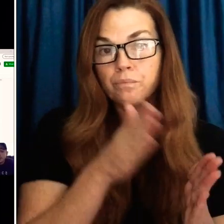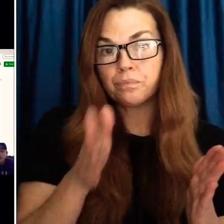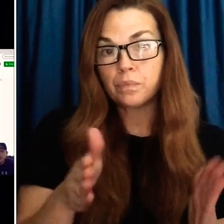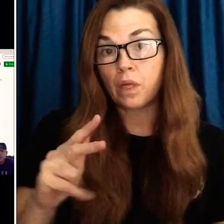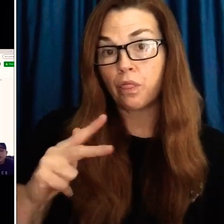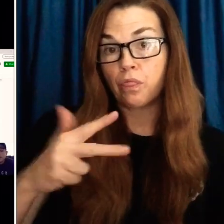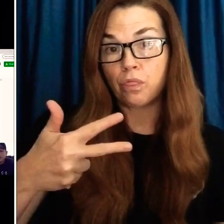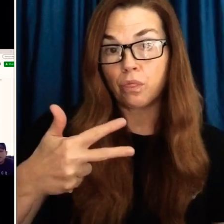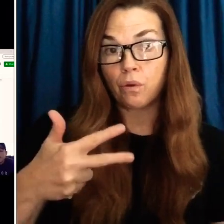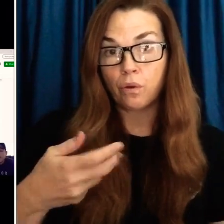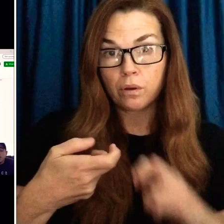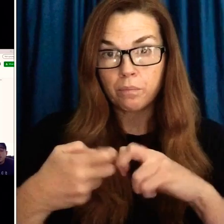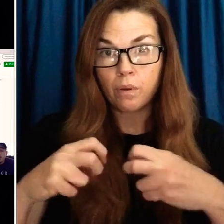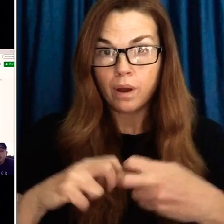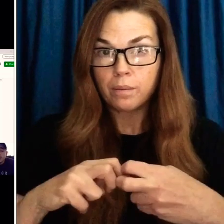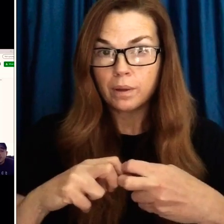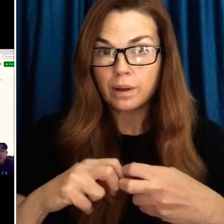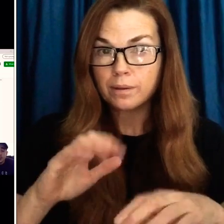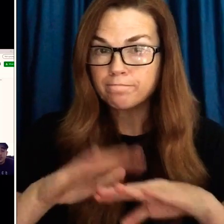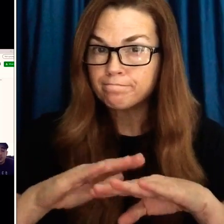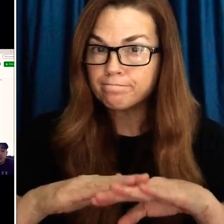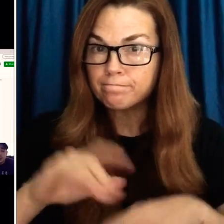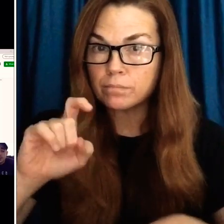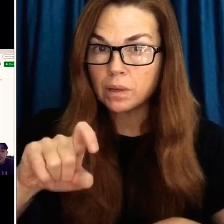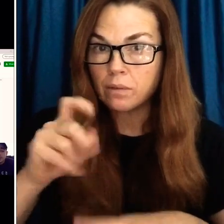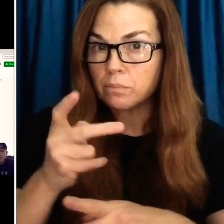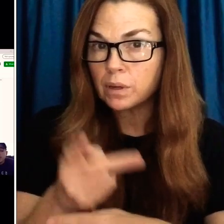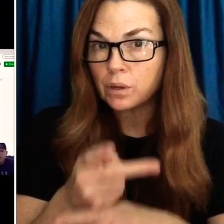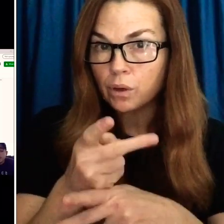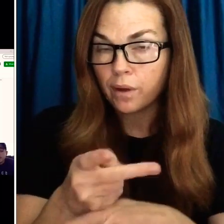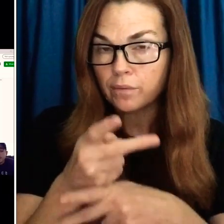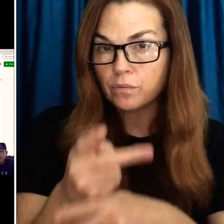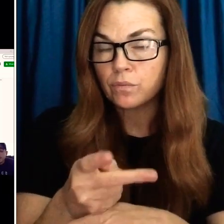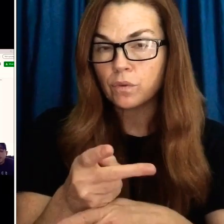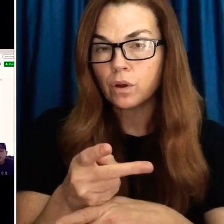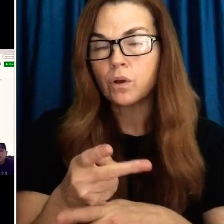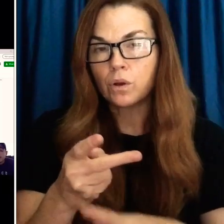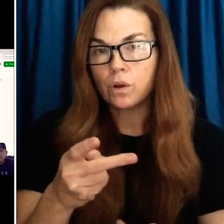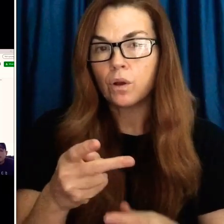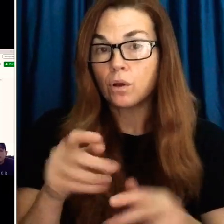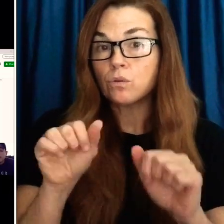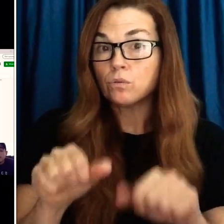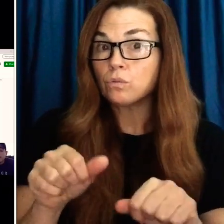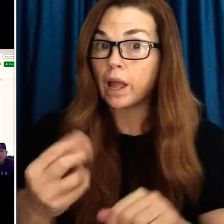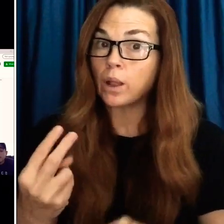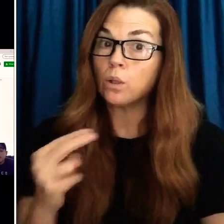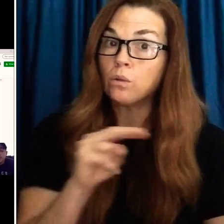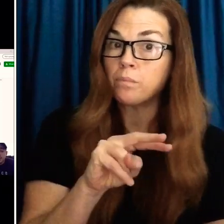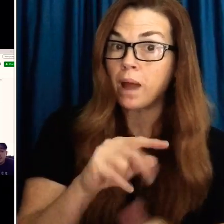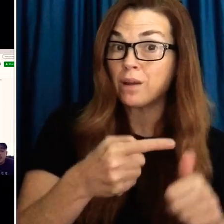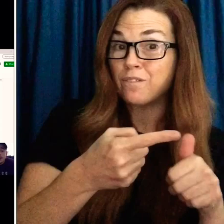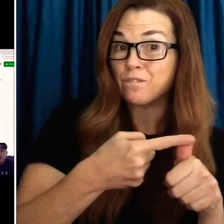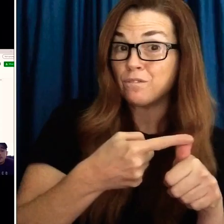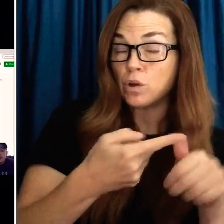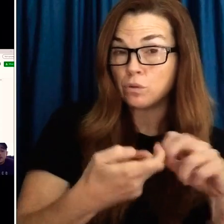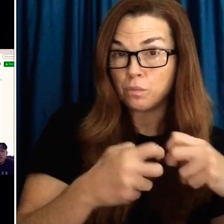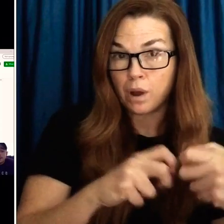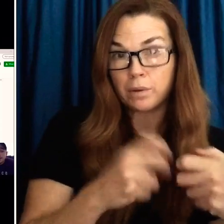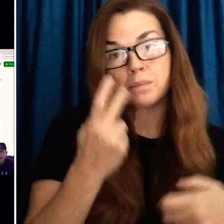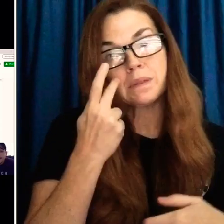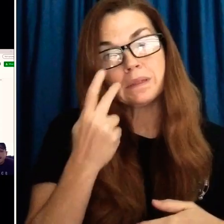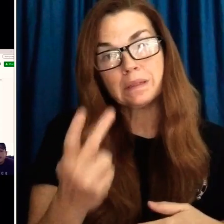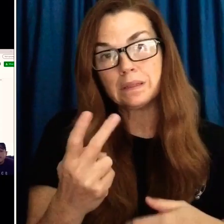when we're looking at this, hopefully you can refer back to example 1 and look at the proper way to say this.